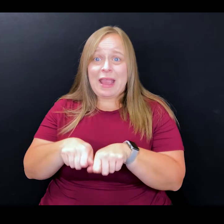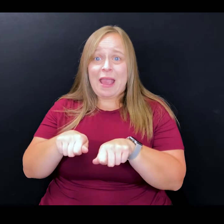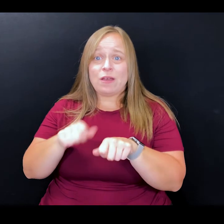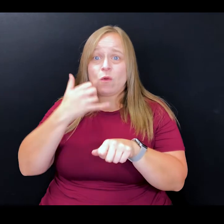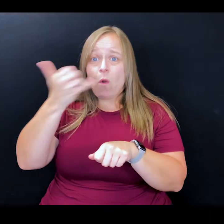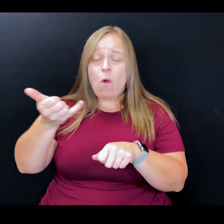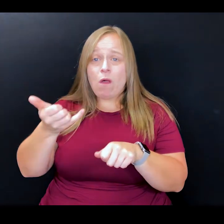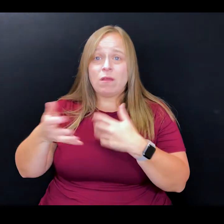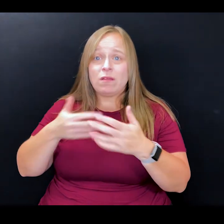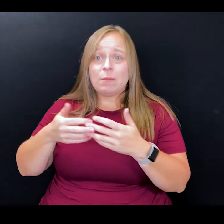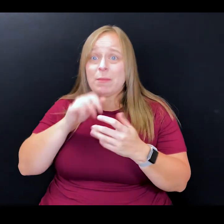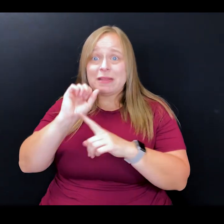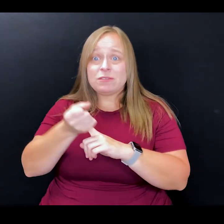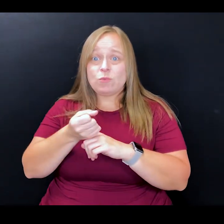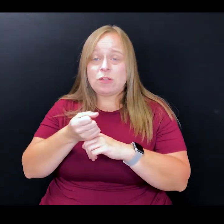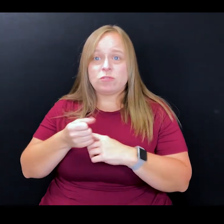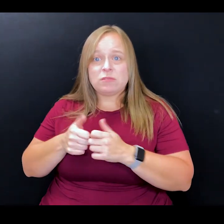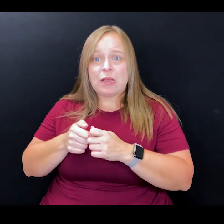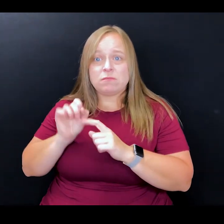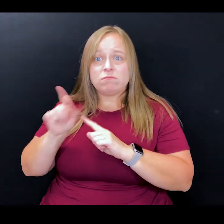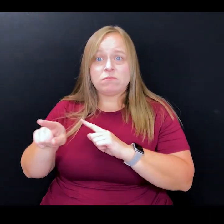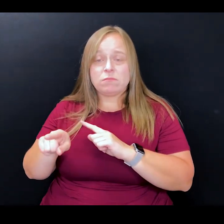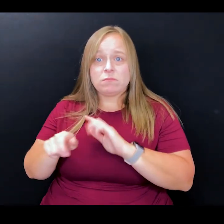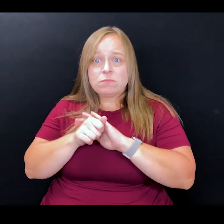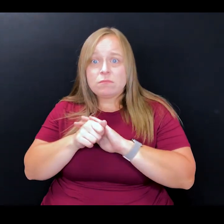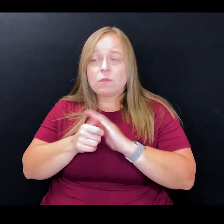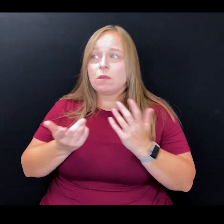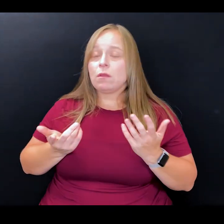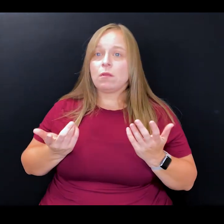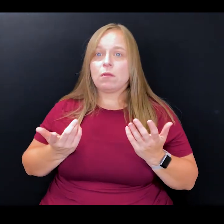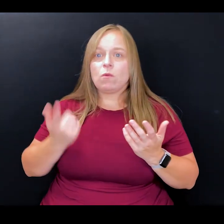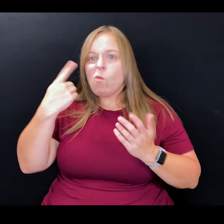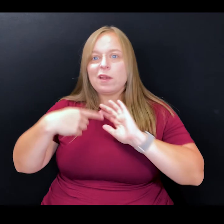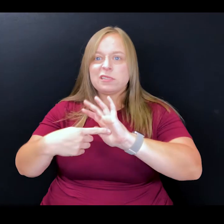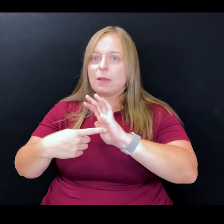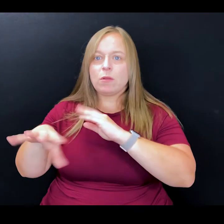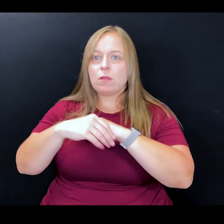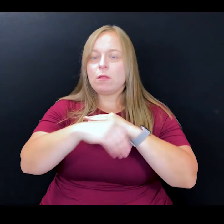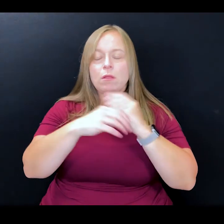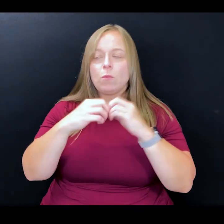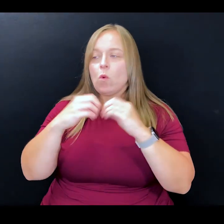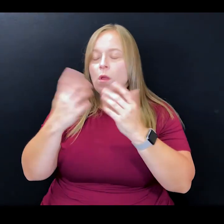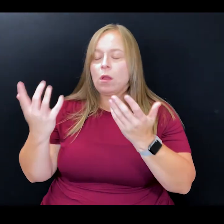a 911 operator might not be in a position to do it. So it is just one more example of